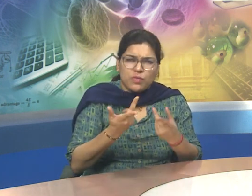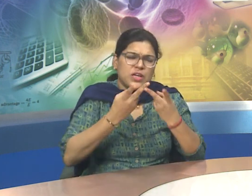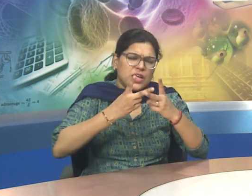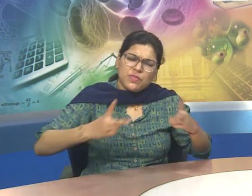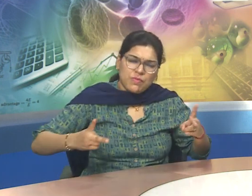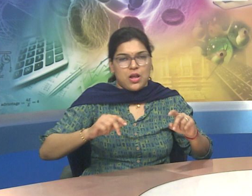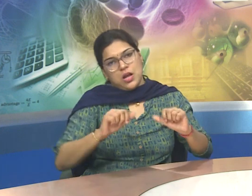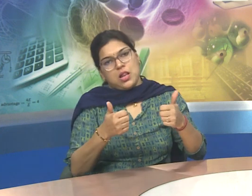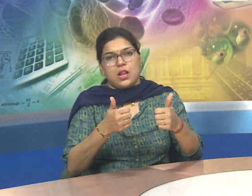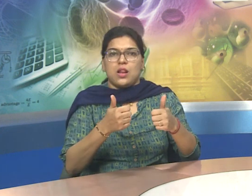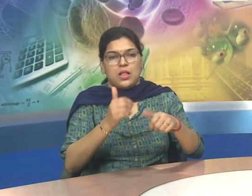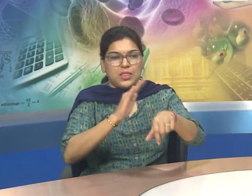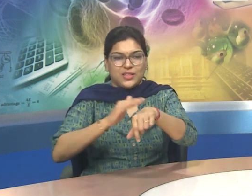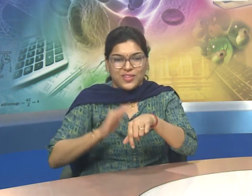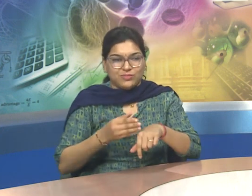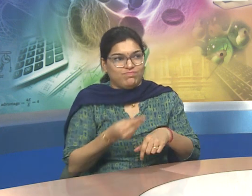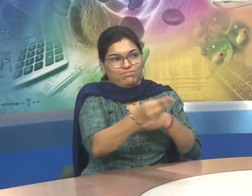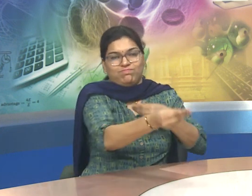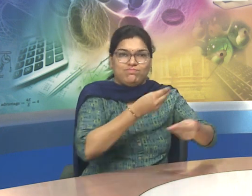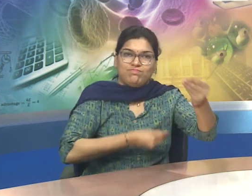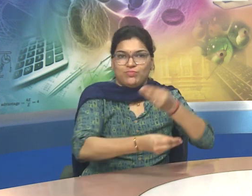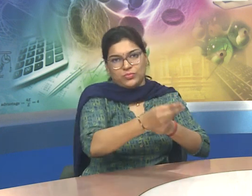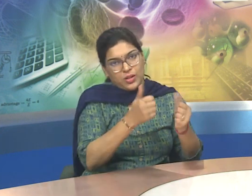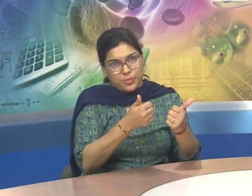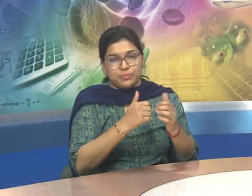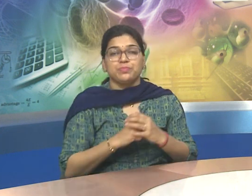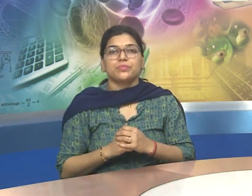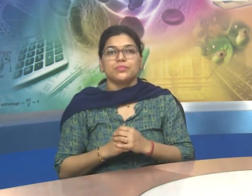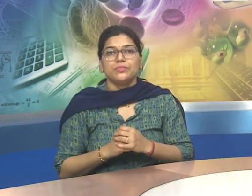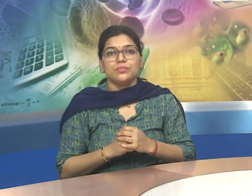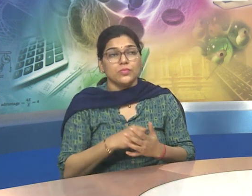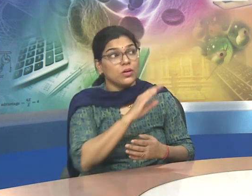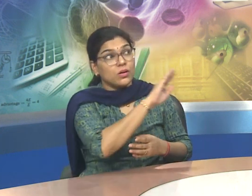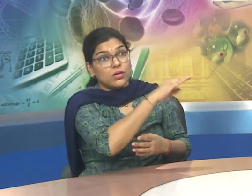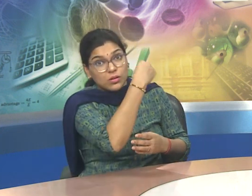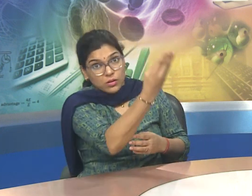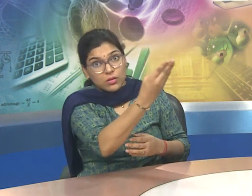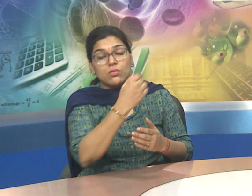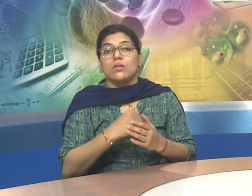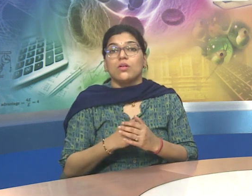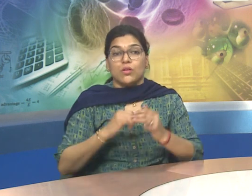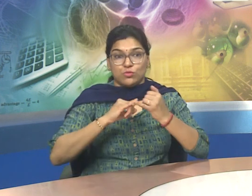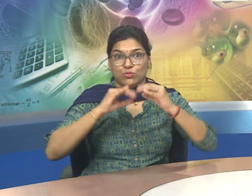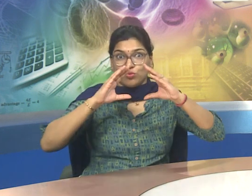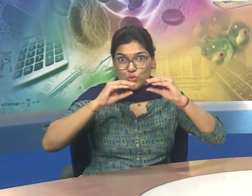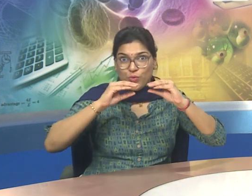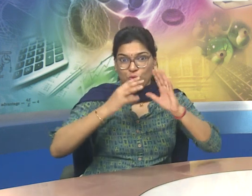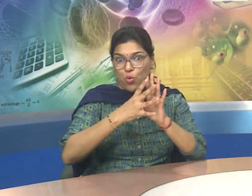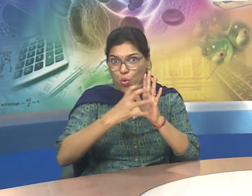copy content, hard copy material. Pen drive is also hard copy. And